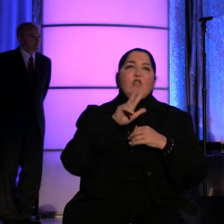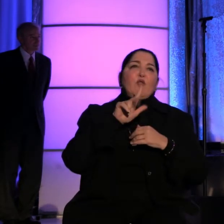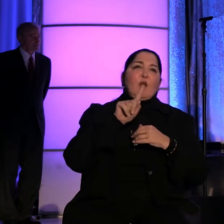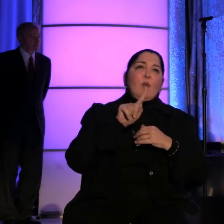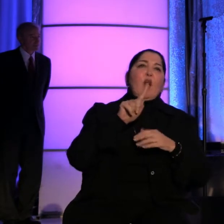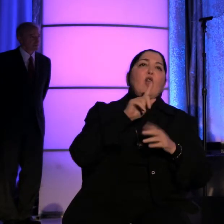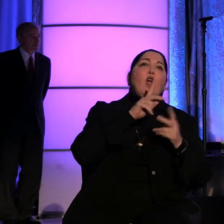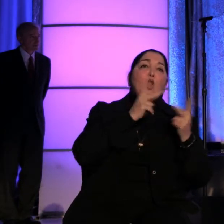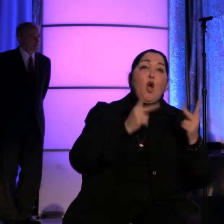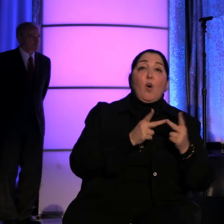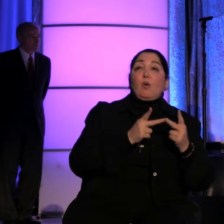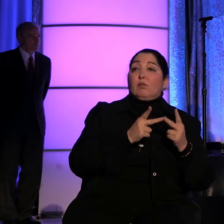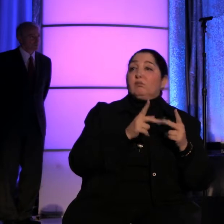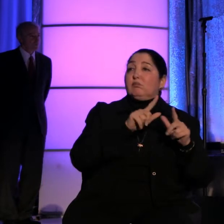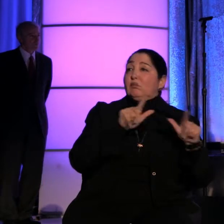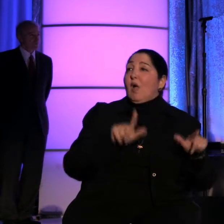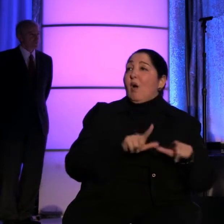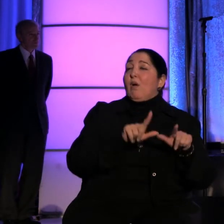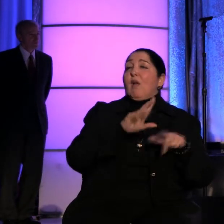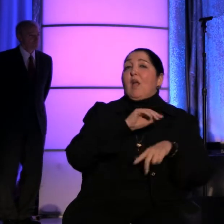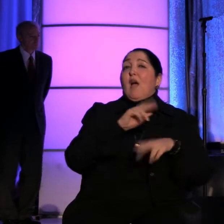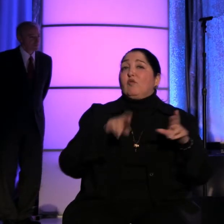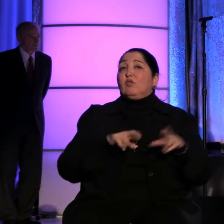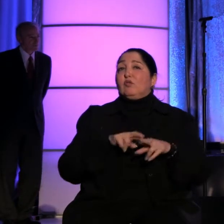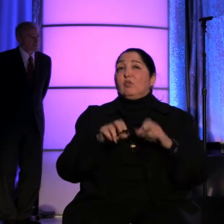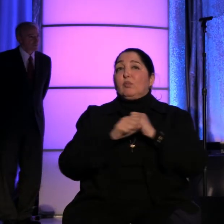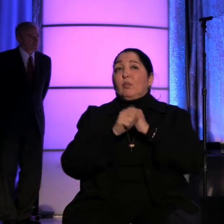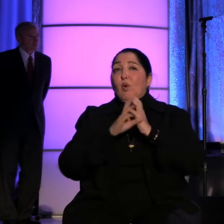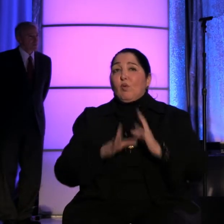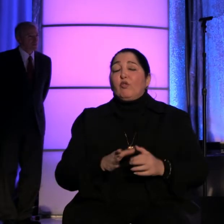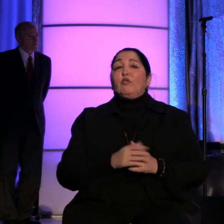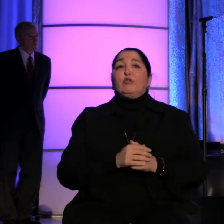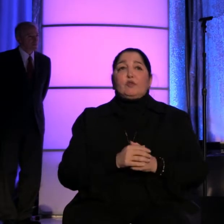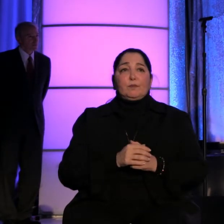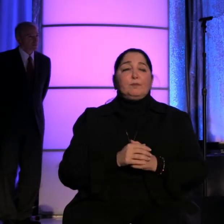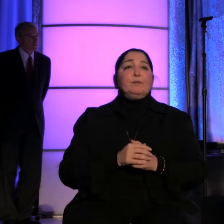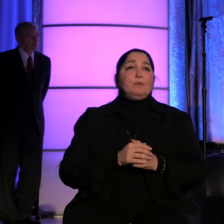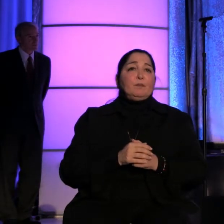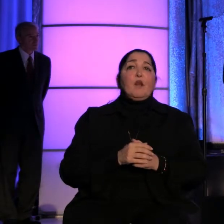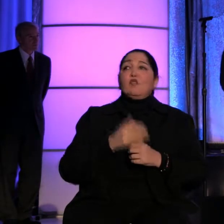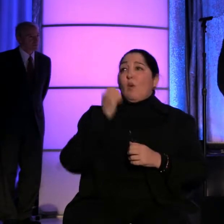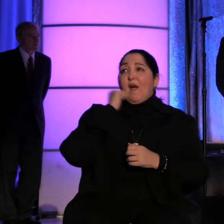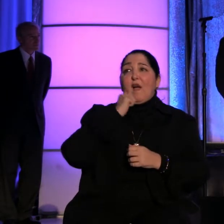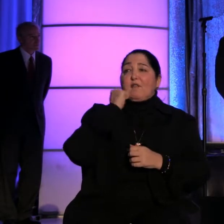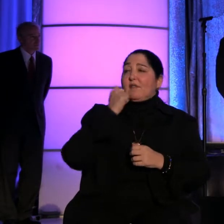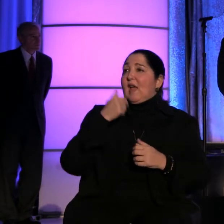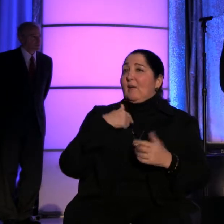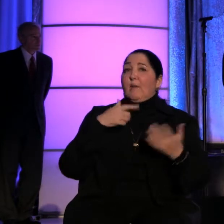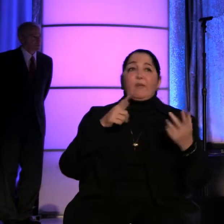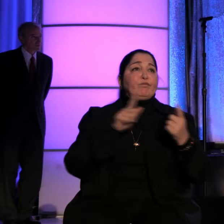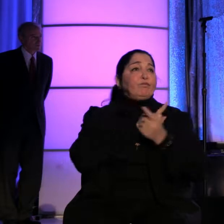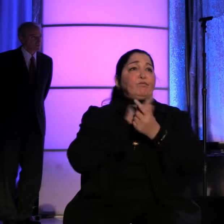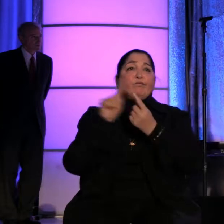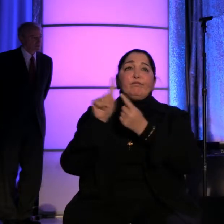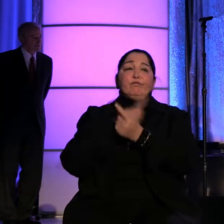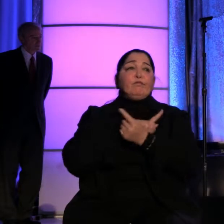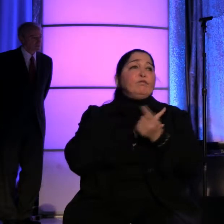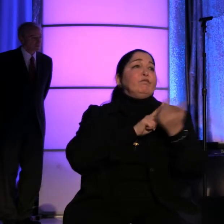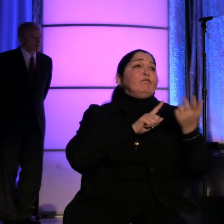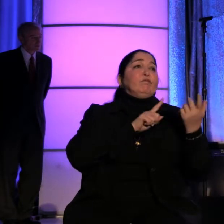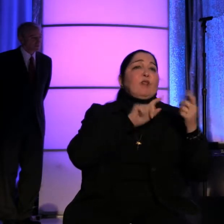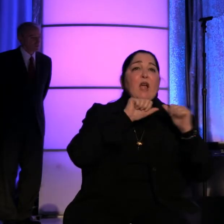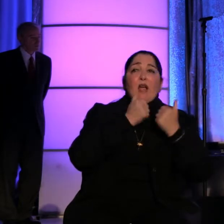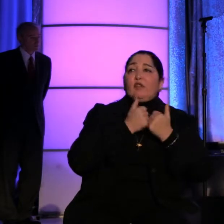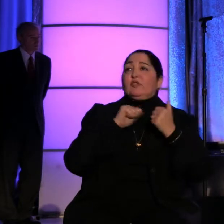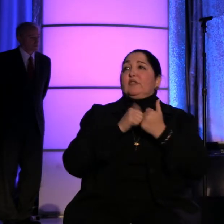regional promoters across our portfolio, which gives us daily interaction with talent agencies,